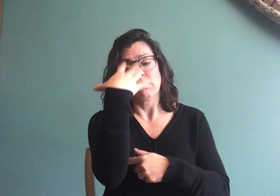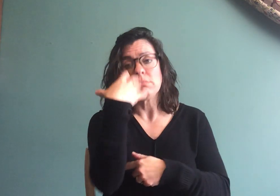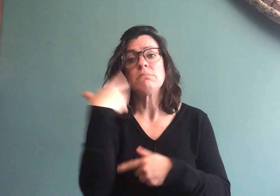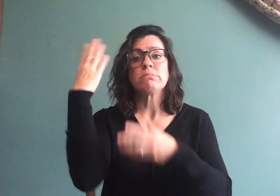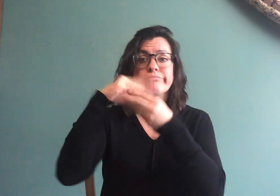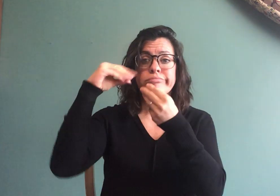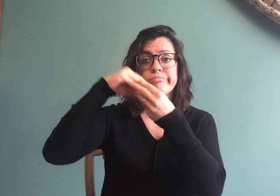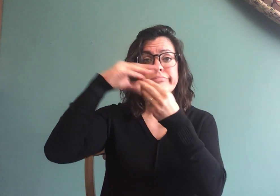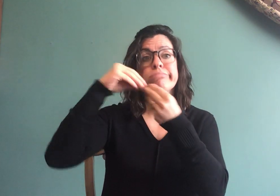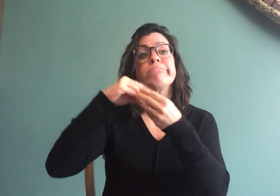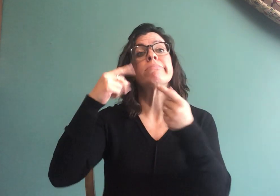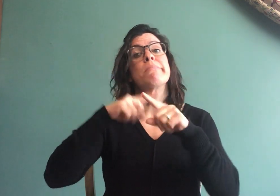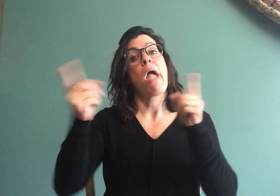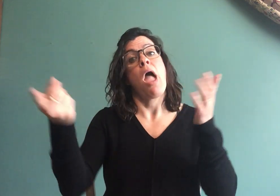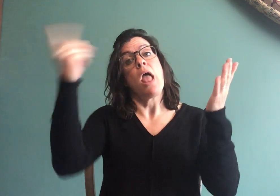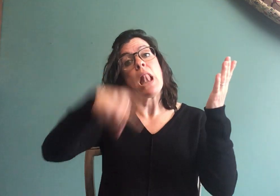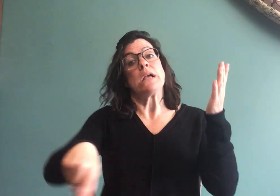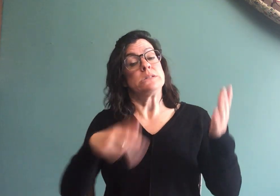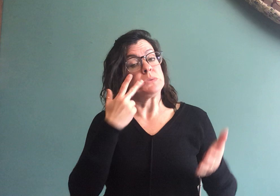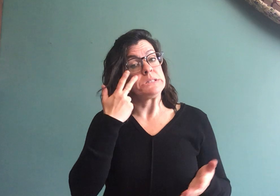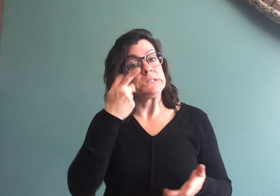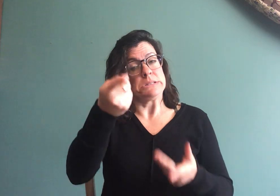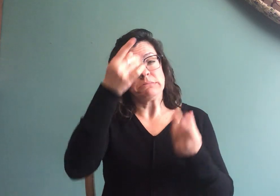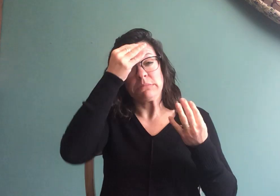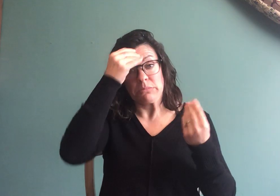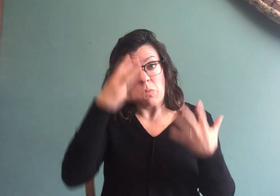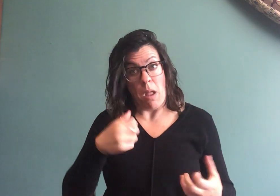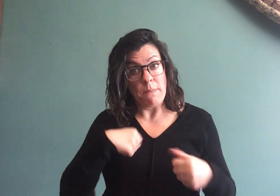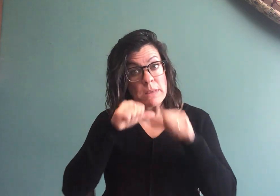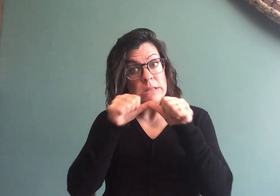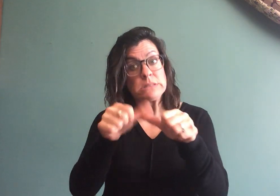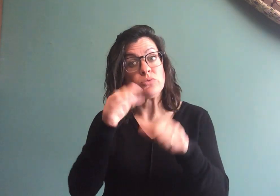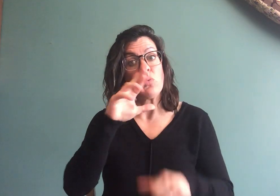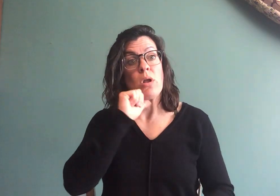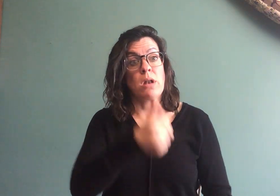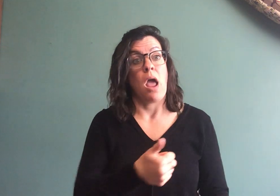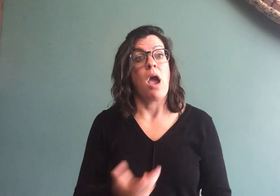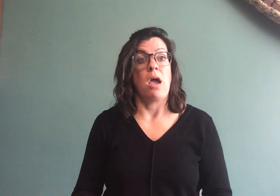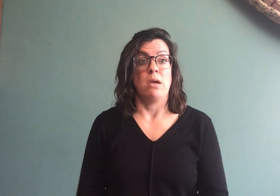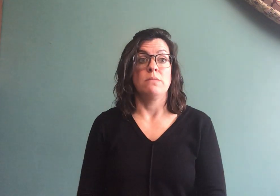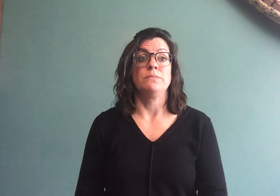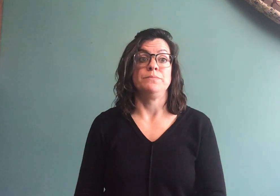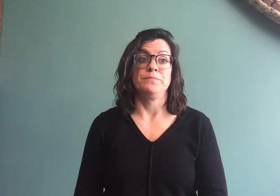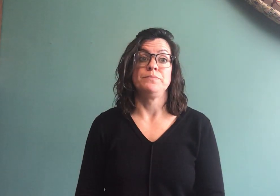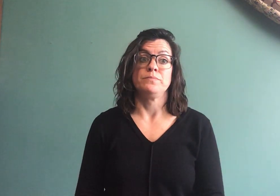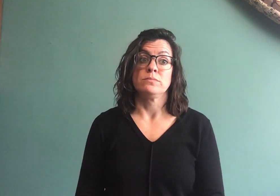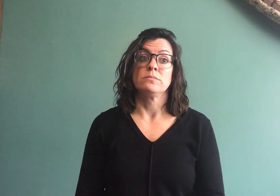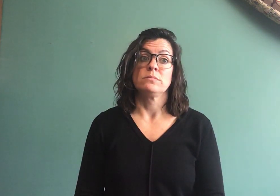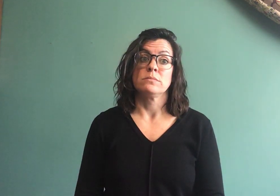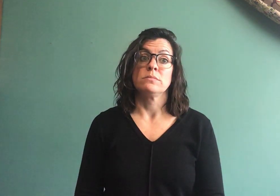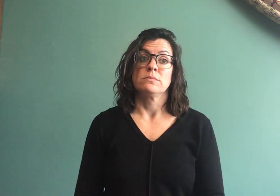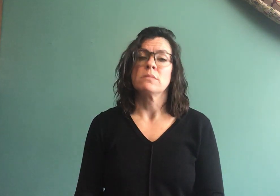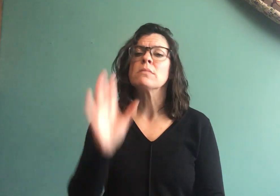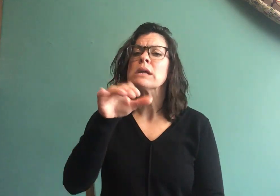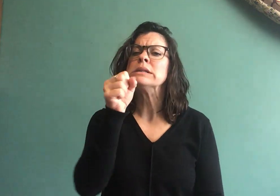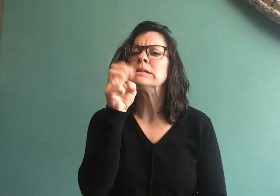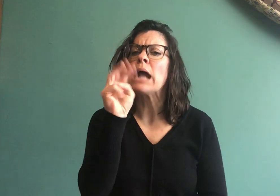Just a minute, Sam, and I hope Mom's still listening, Sam, but I highly recommend that in the next week when you're off, you guys